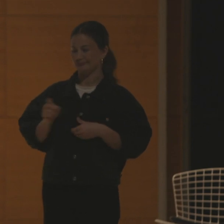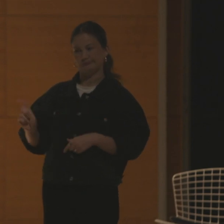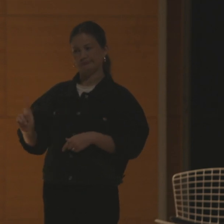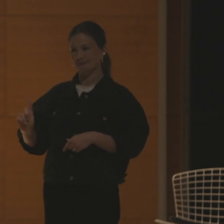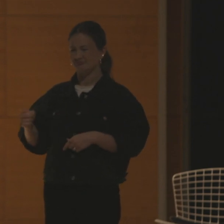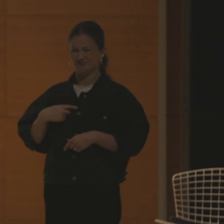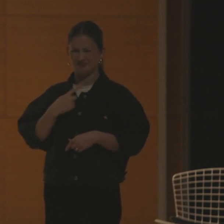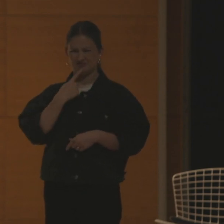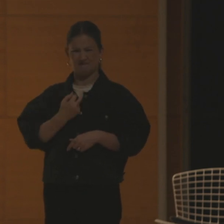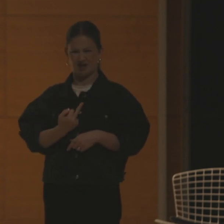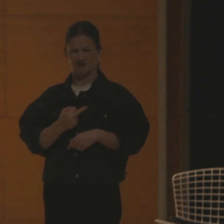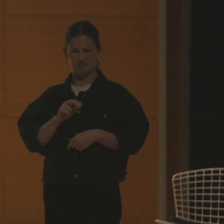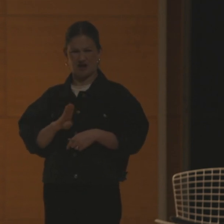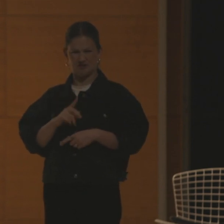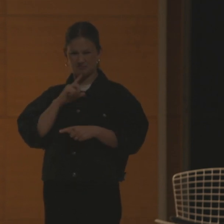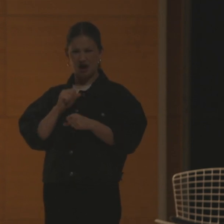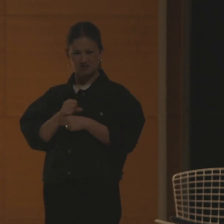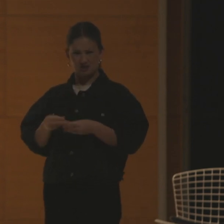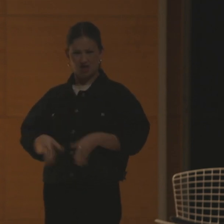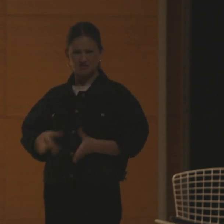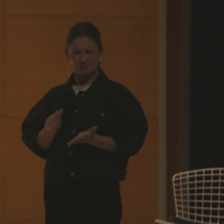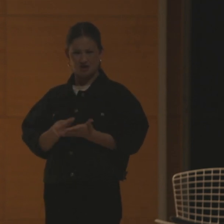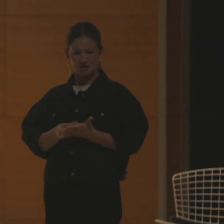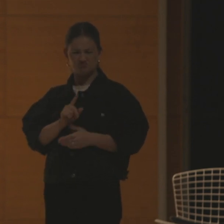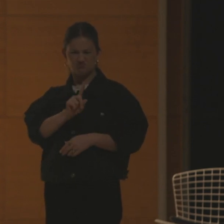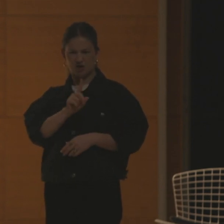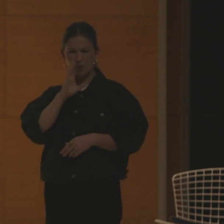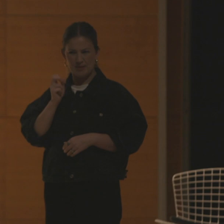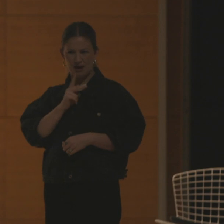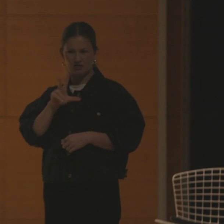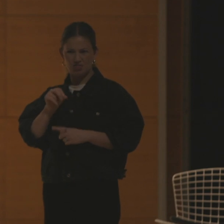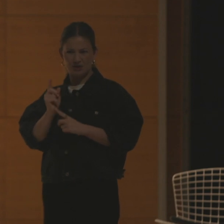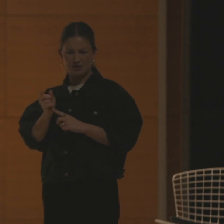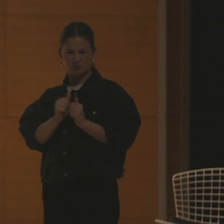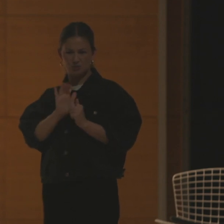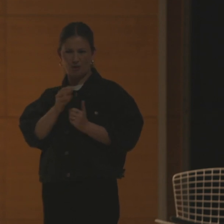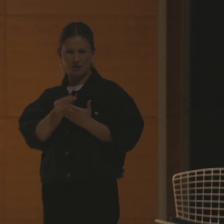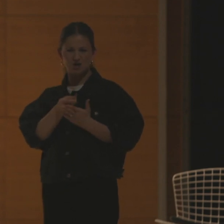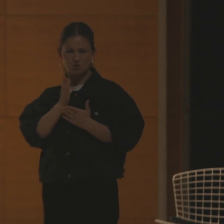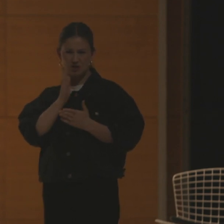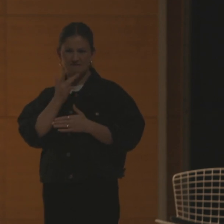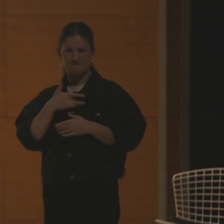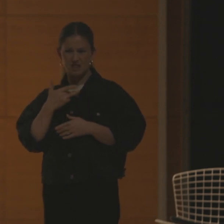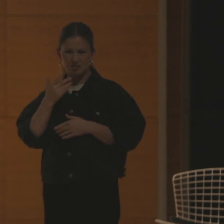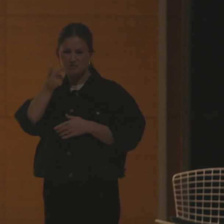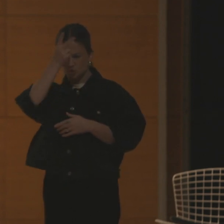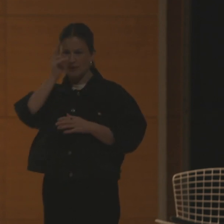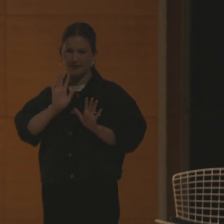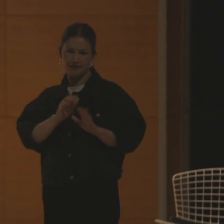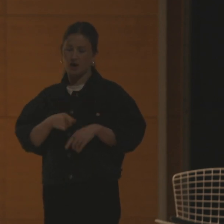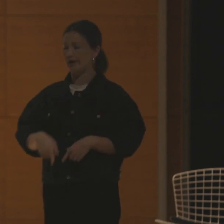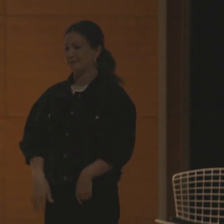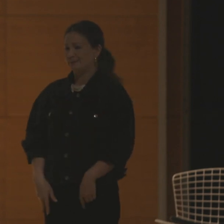then I said, fuck you, Rab, I really did lose the money. You'll see. Watch when I come back here in 30 minutes with the money I dropped. You'll feel stupid then. He shrugged